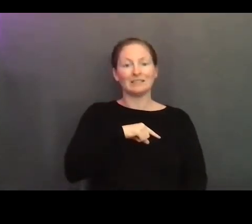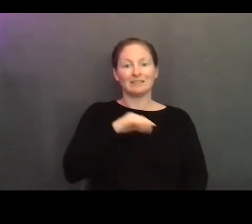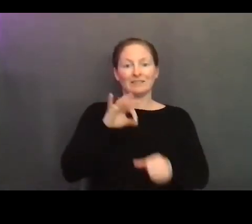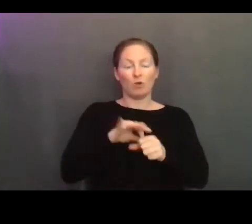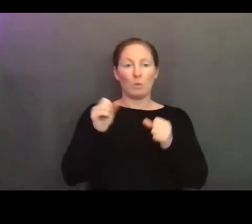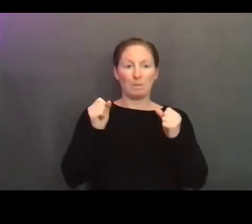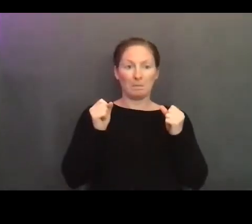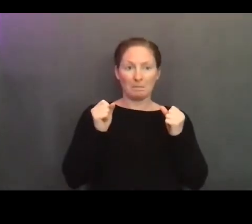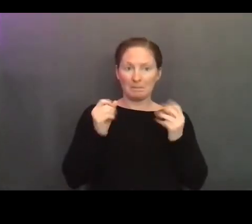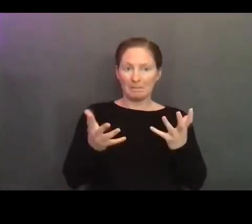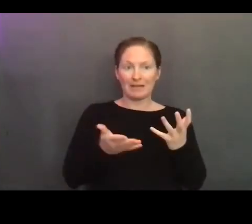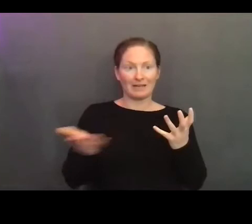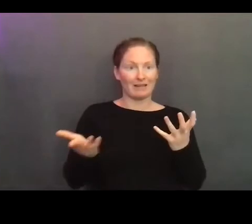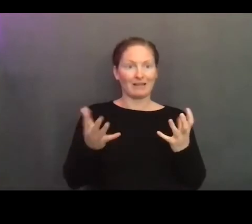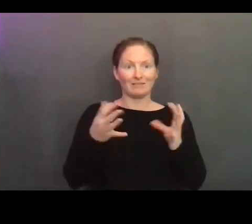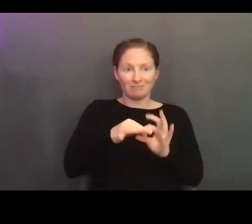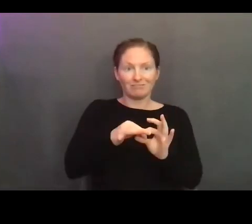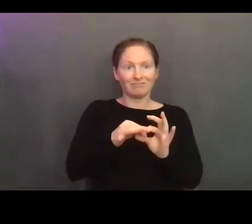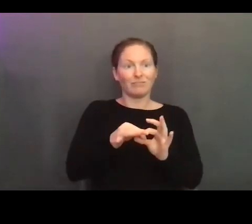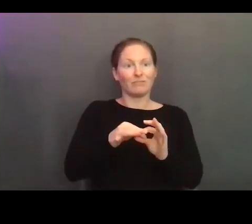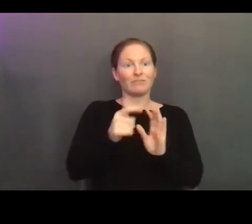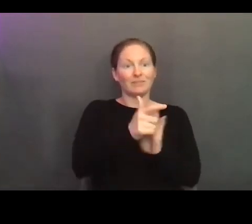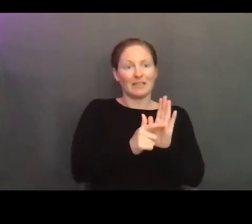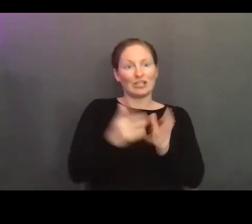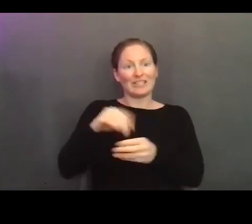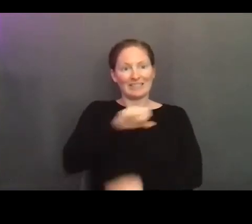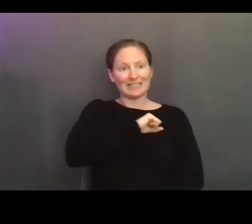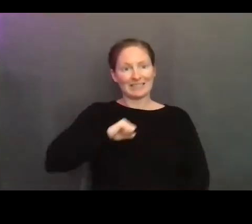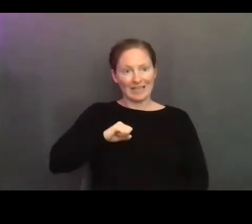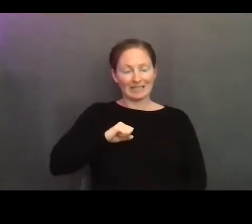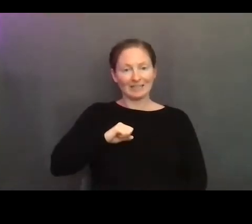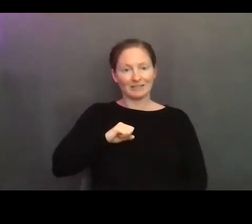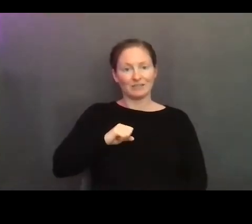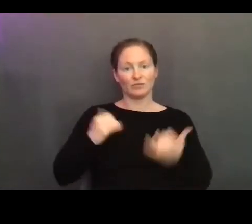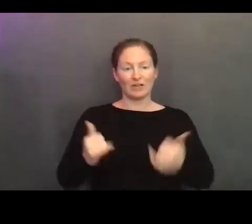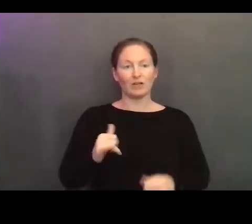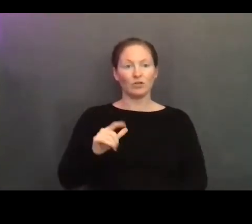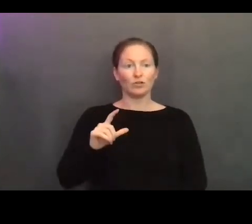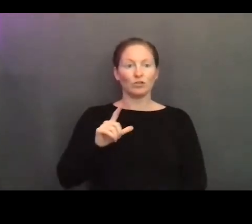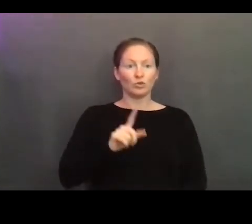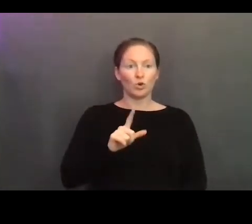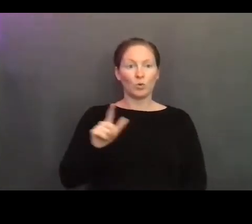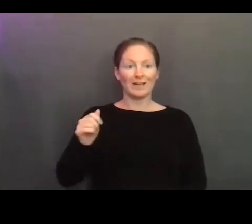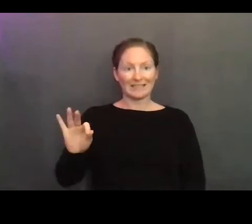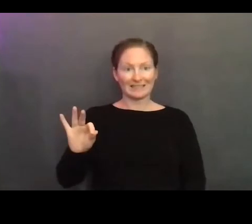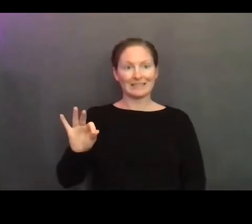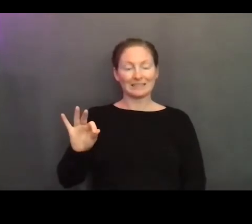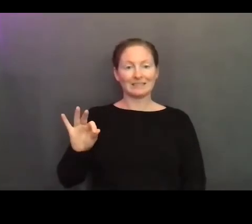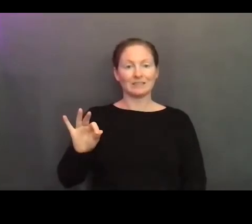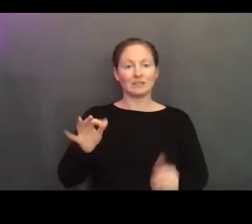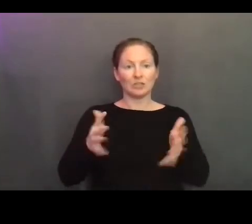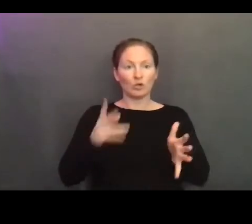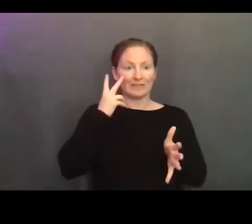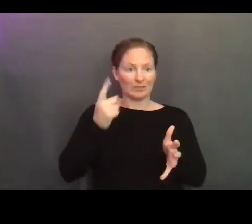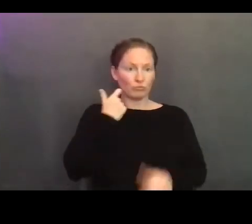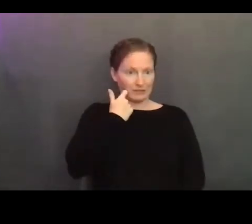tied pieces of legislation in the Senate. So as it sits, it's 21-19, which we've already seen just